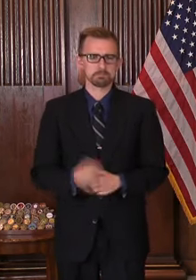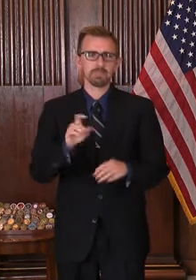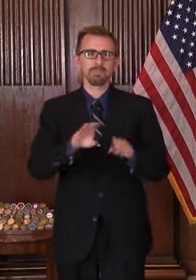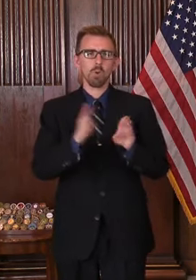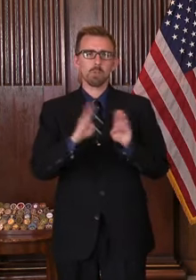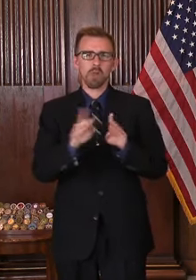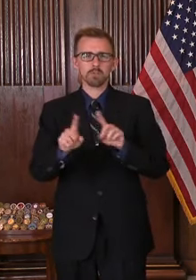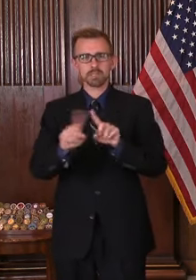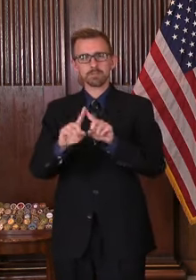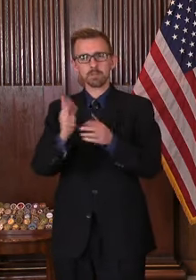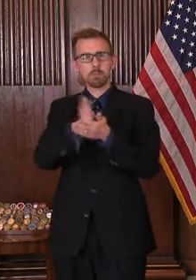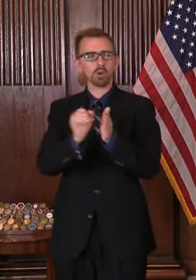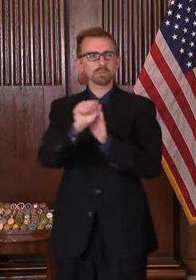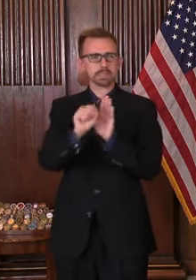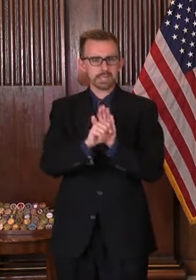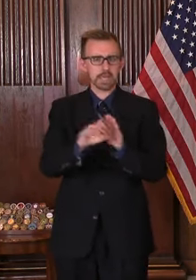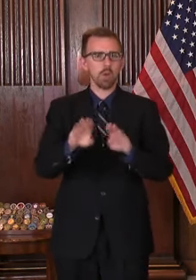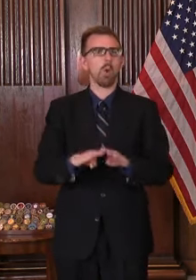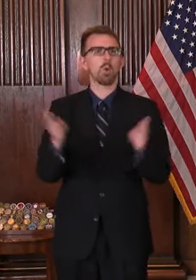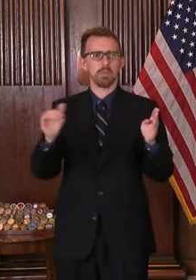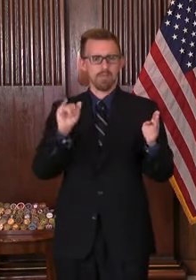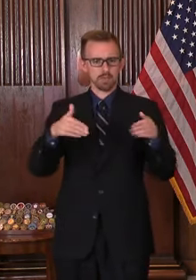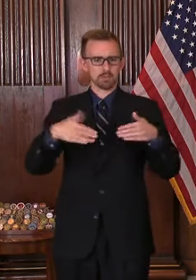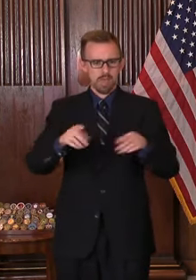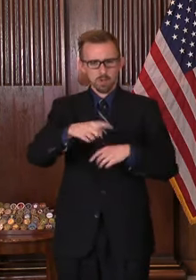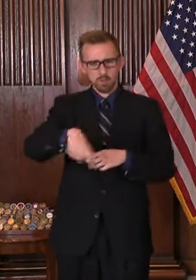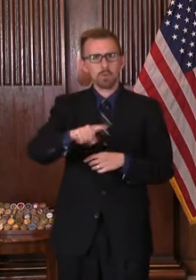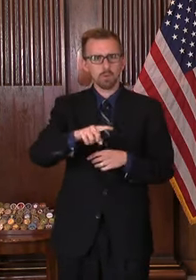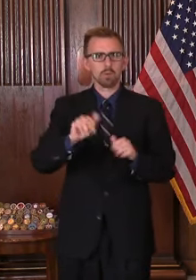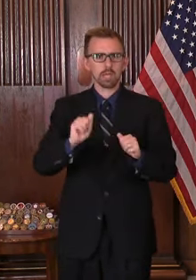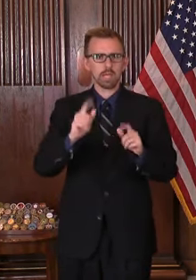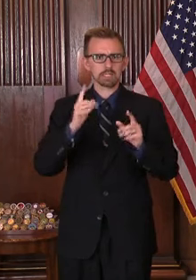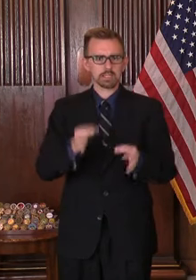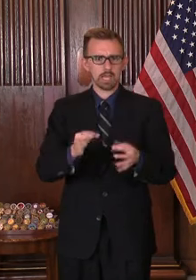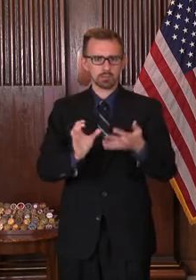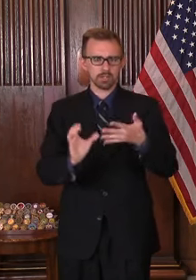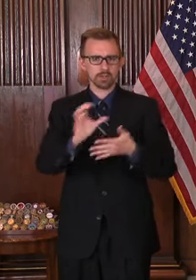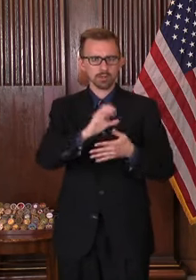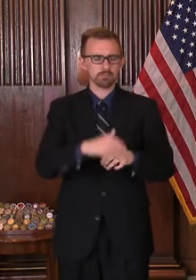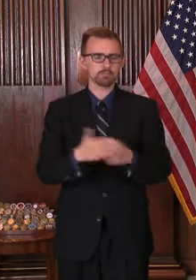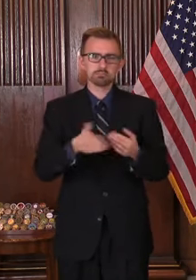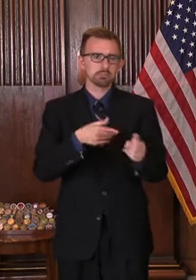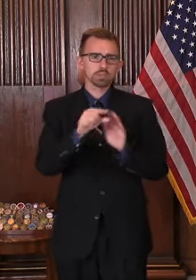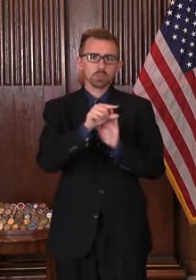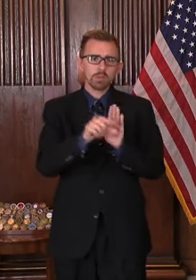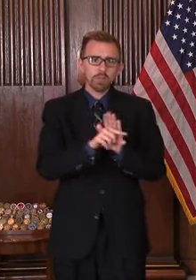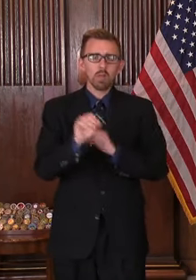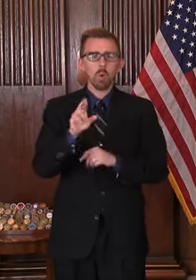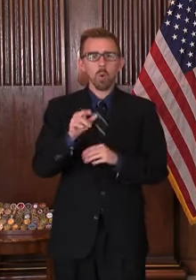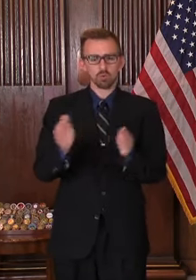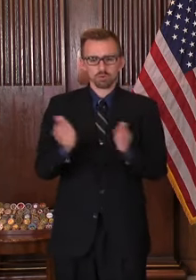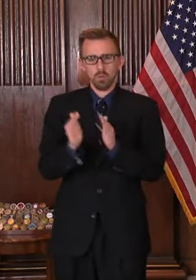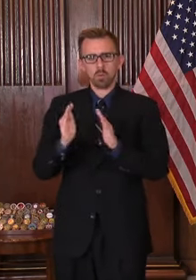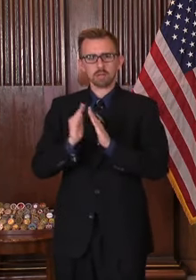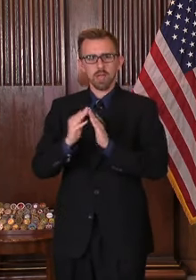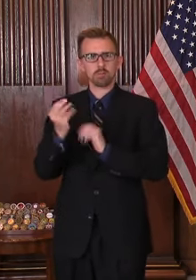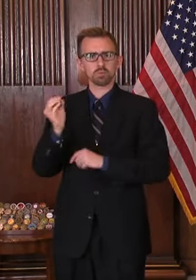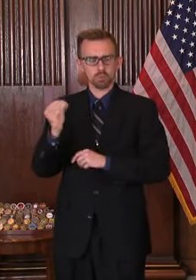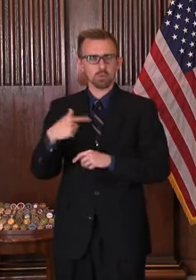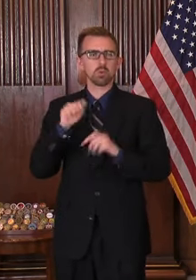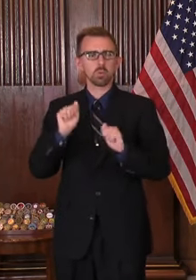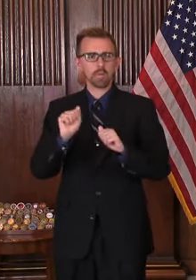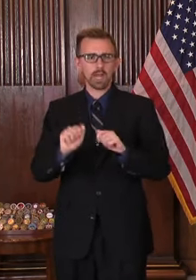segments across the state so we can kind of check whatever areas we might be, whether that's a Springfield, Missouri, or maybe that's small town Missouri. We can do